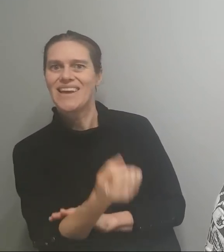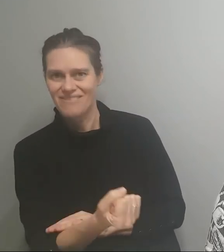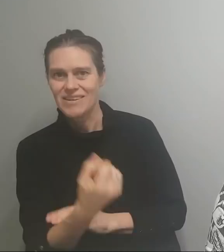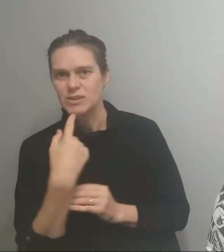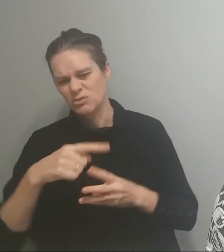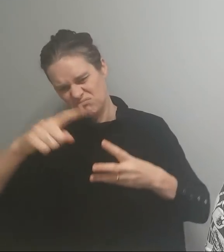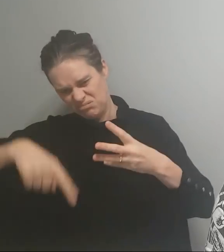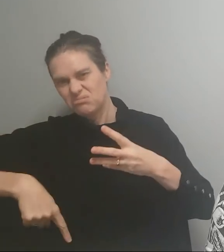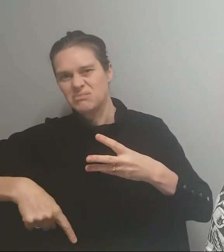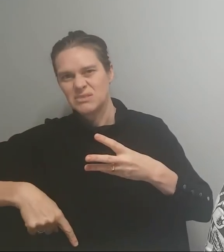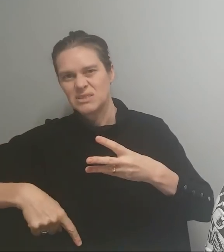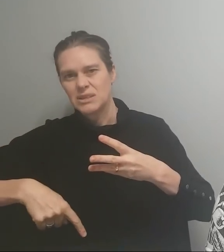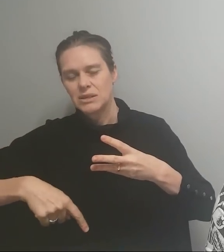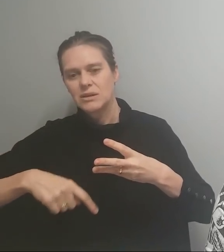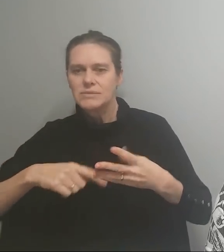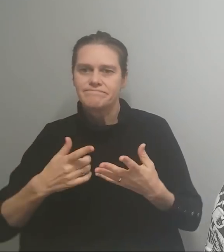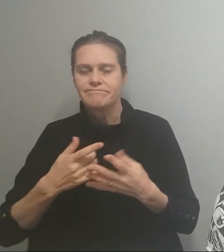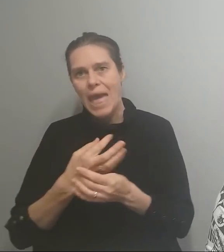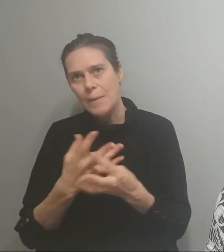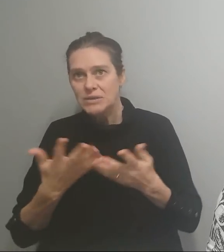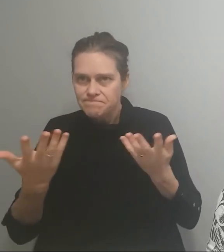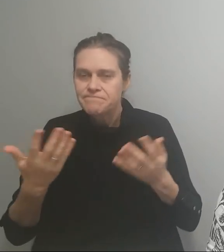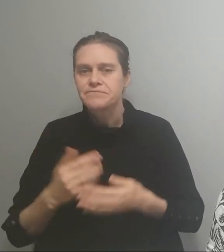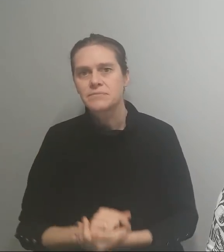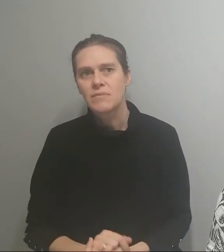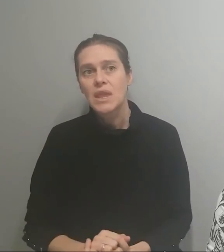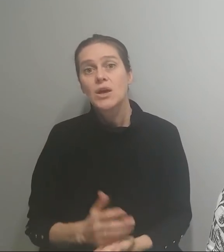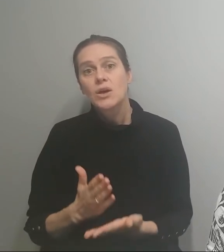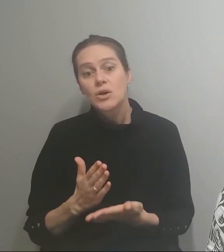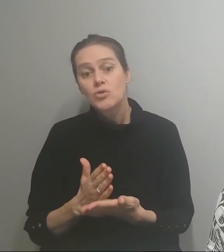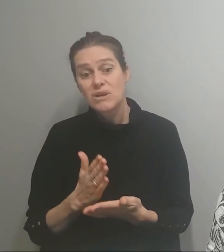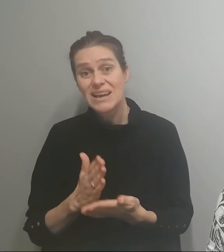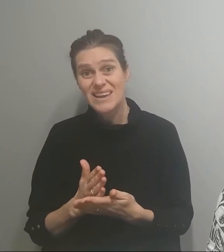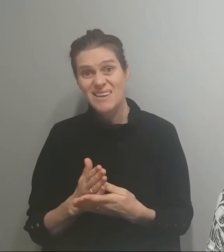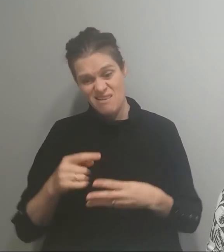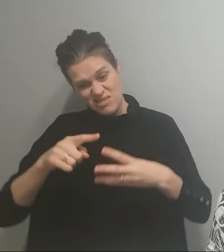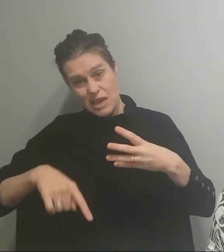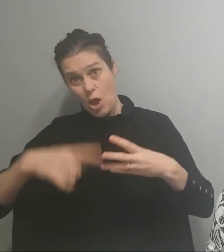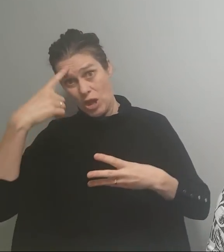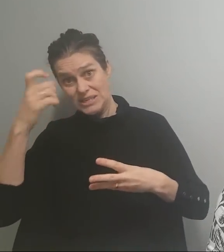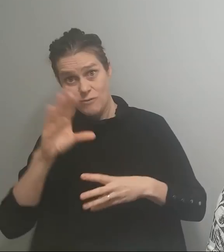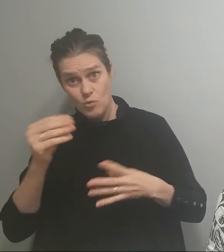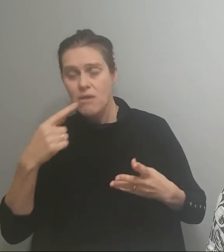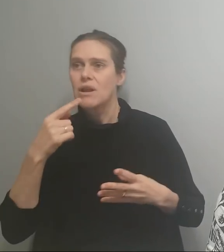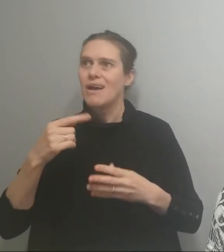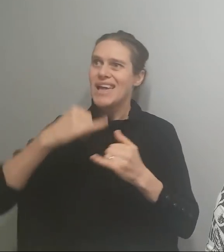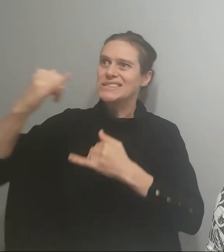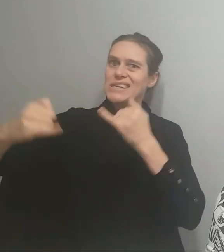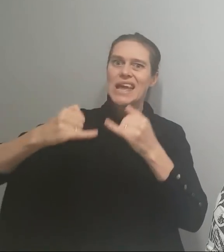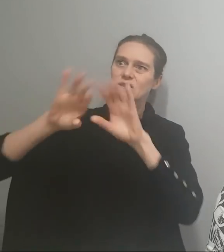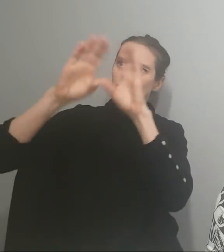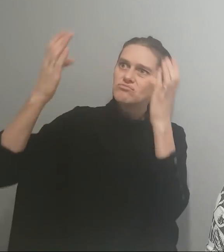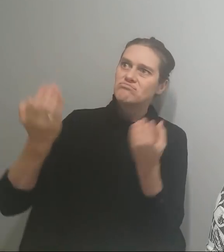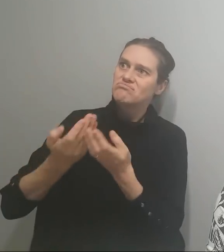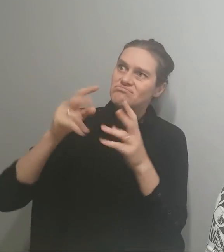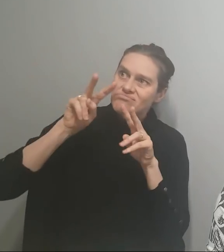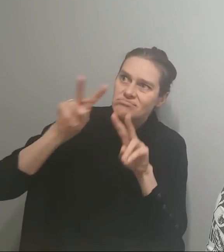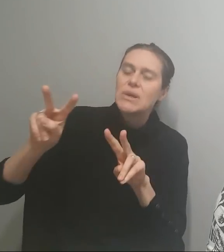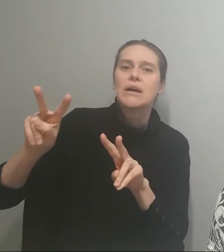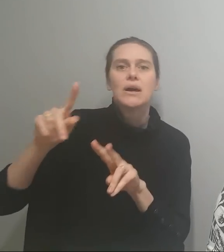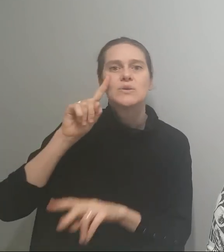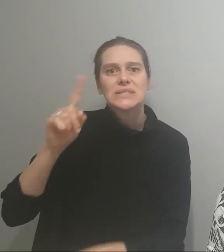international evidence has shown where connector type roles like local area coordinators have gone in, about a third of